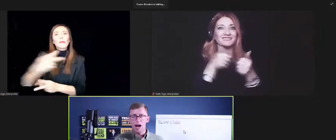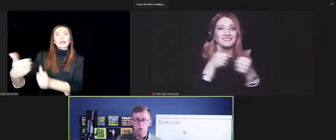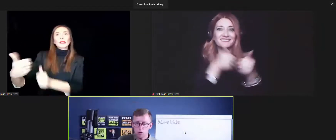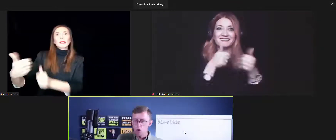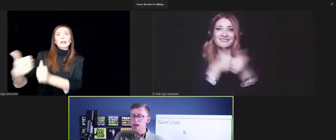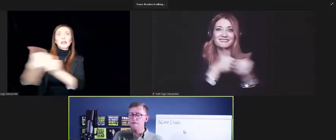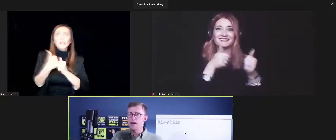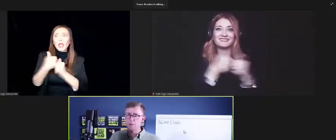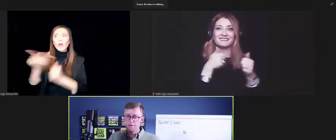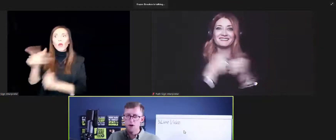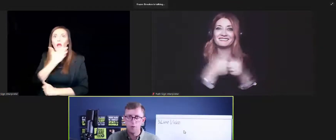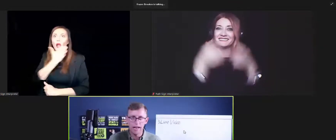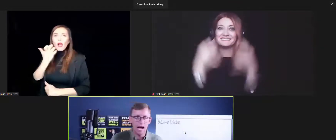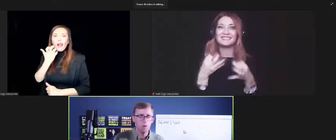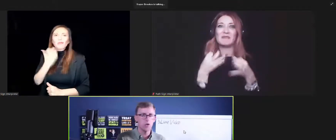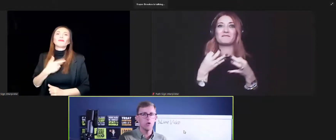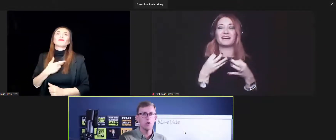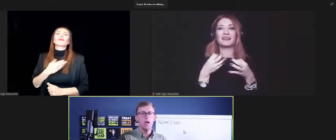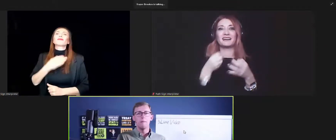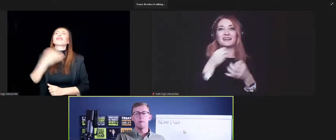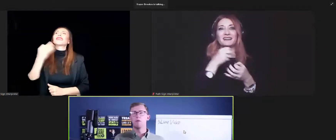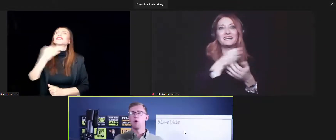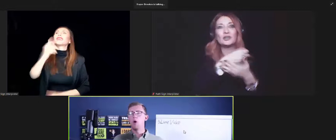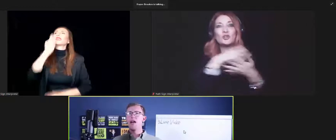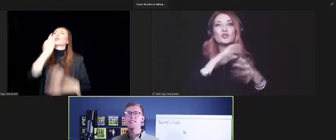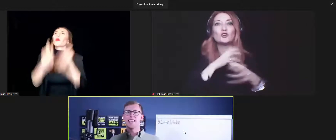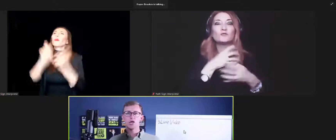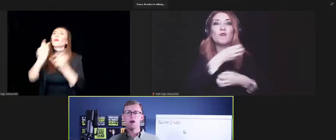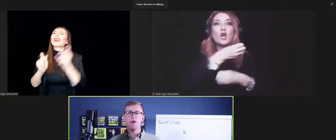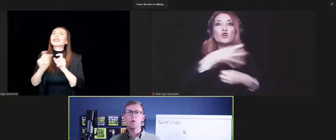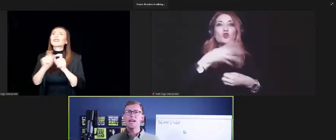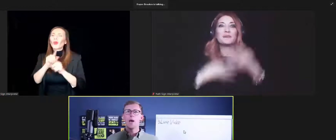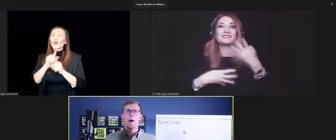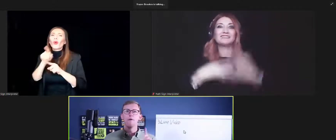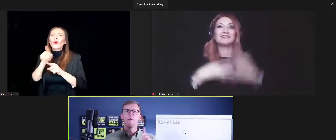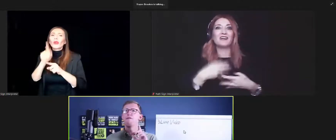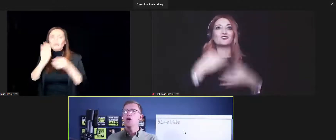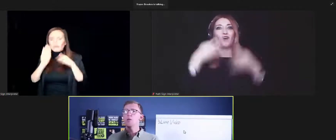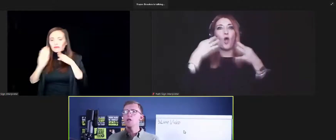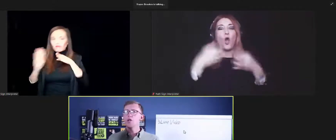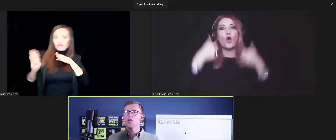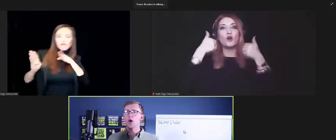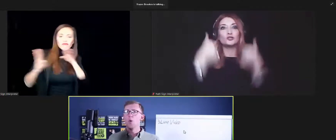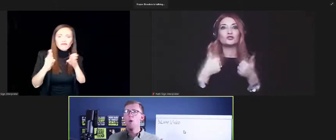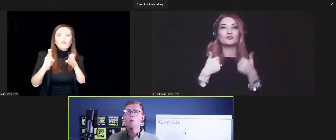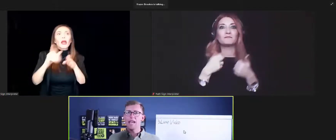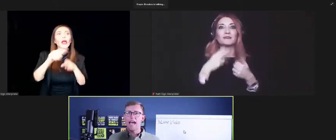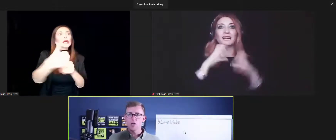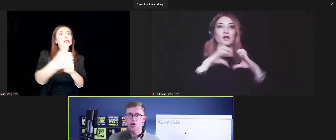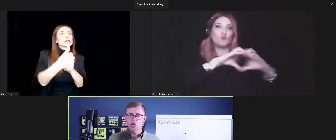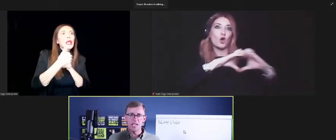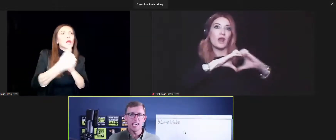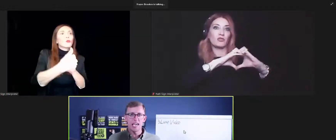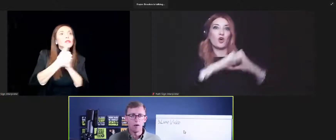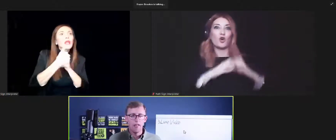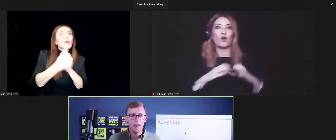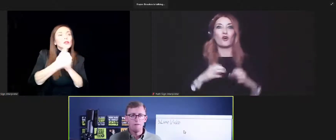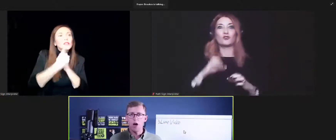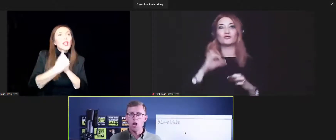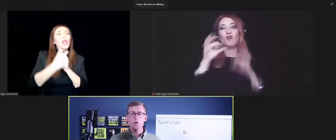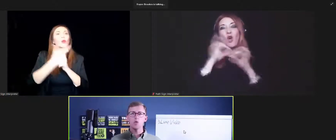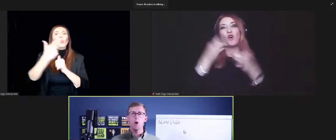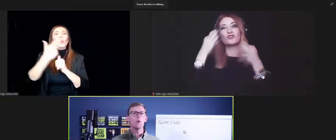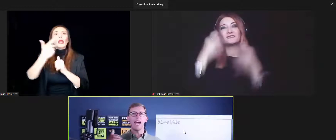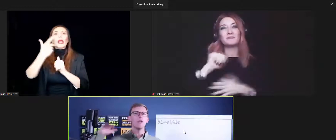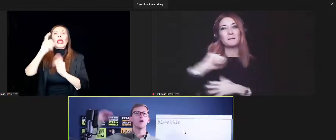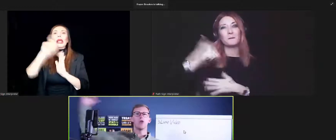how to grow their Facebook following, how to grow their TikTok following, but followers won't get you to CEO.